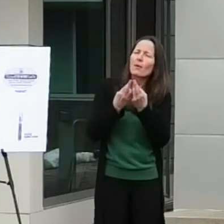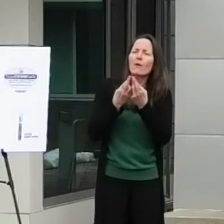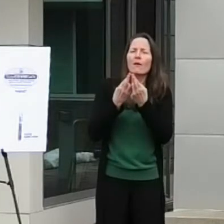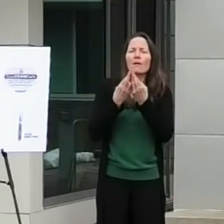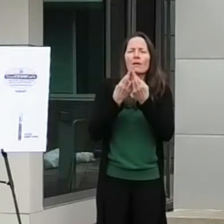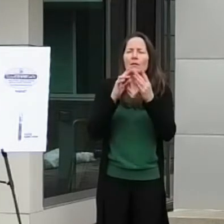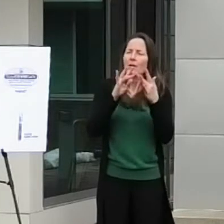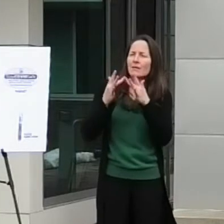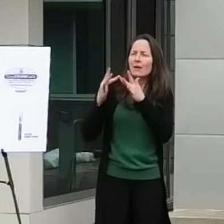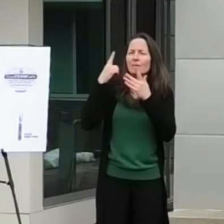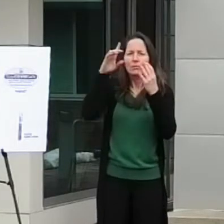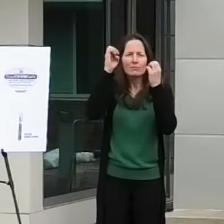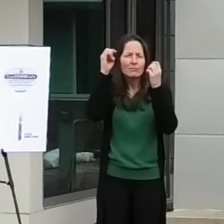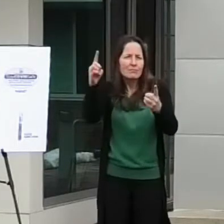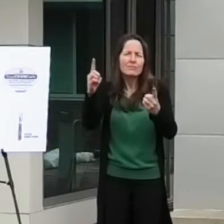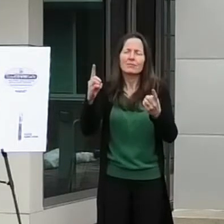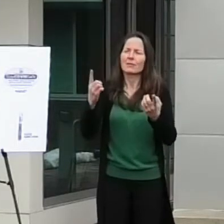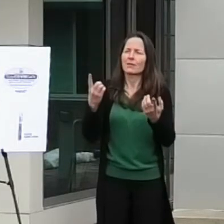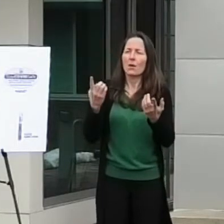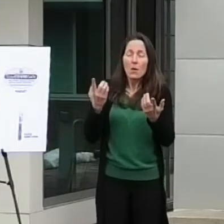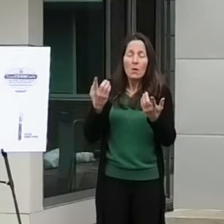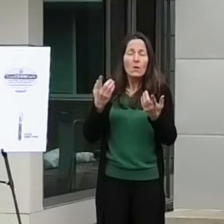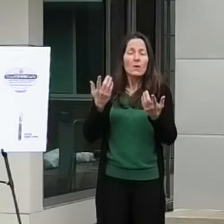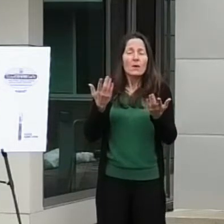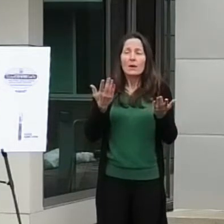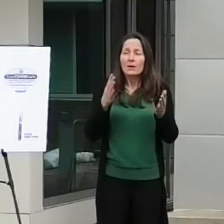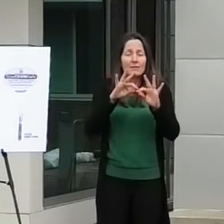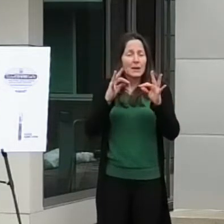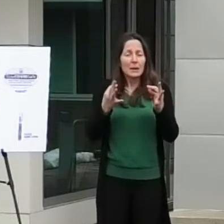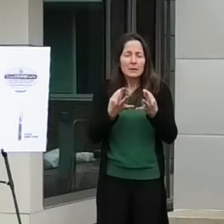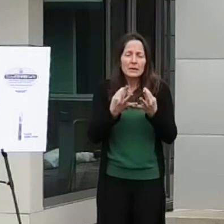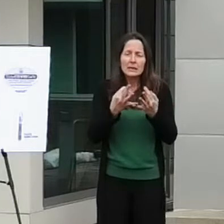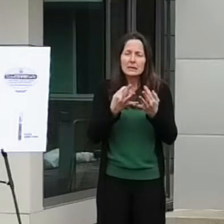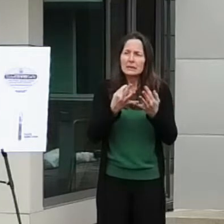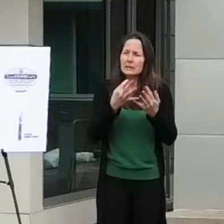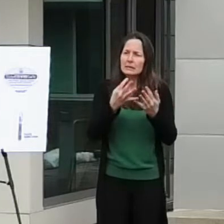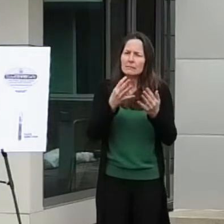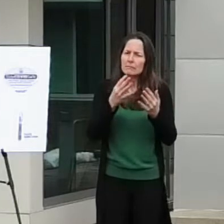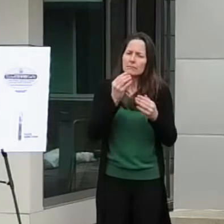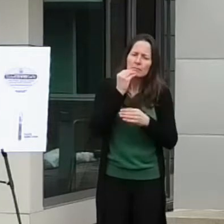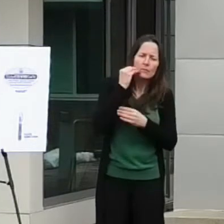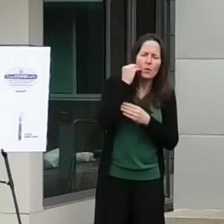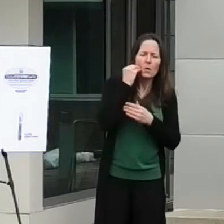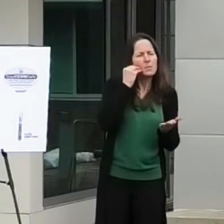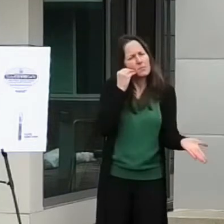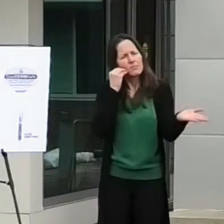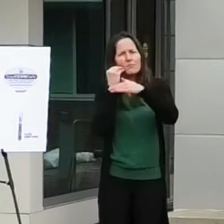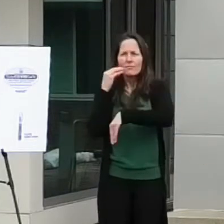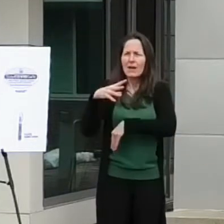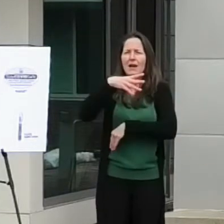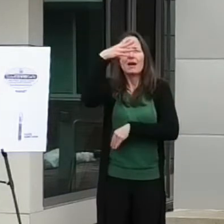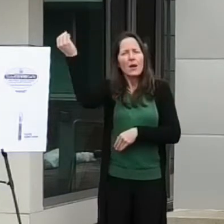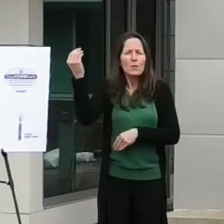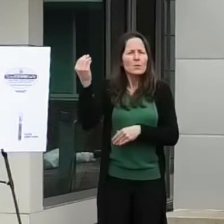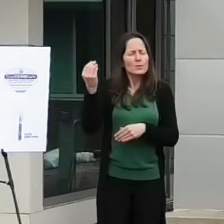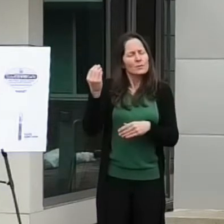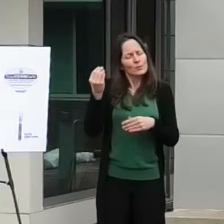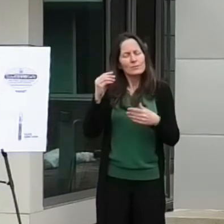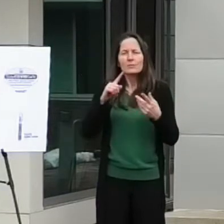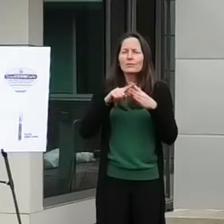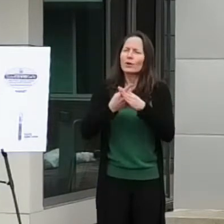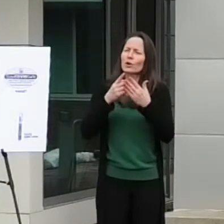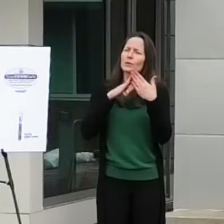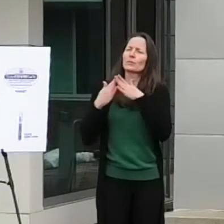getting families out from behind their devices and outside to work in the community garden and help grow fresh food, or